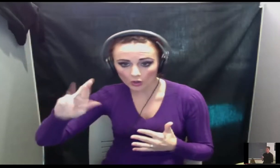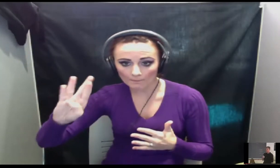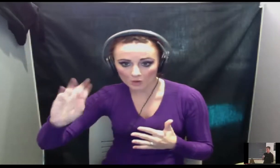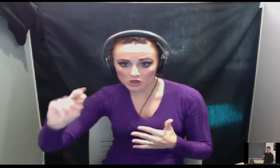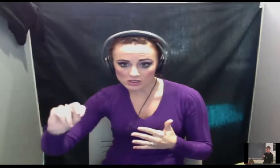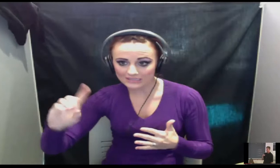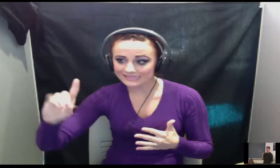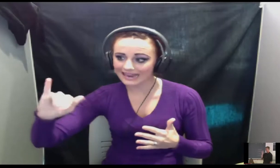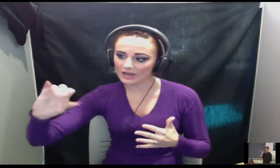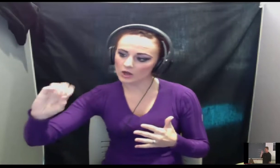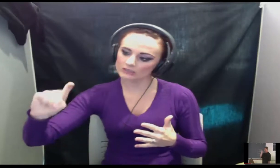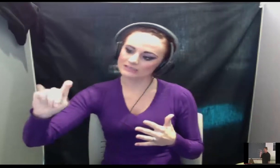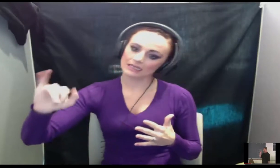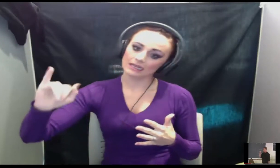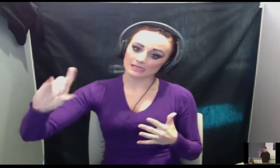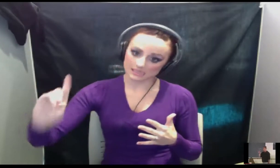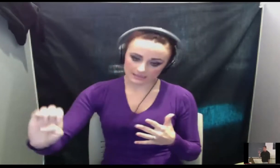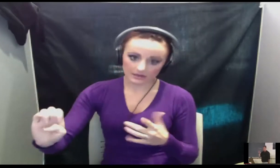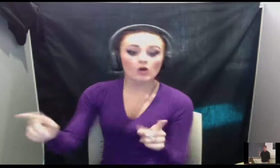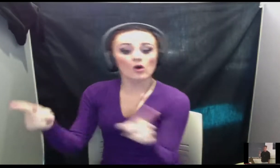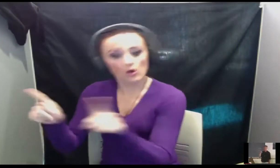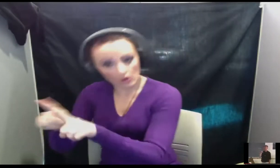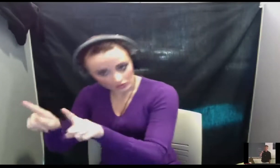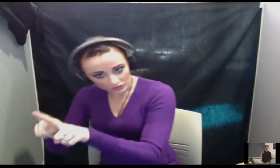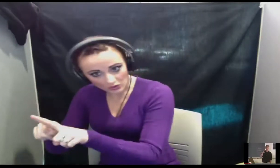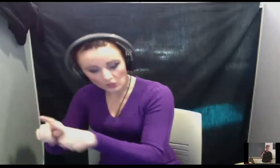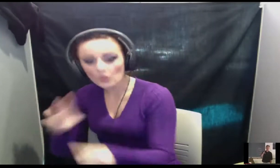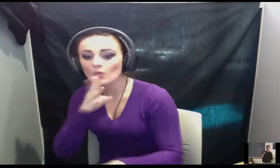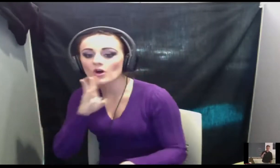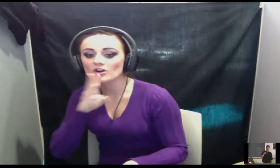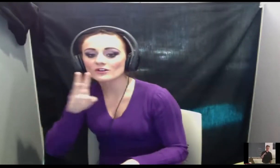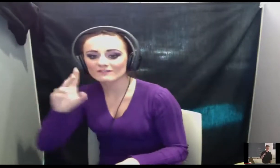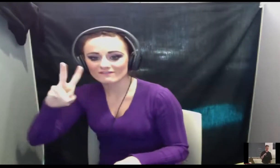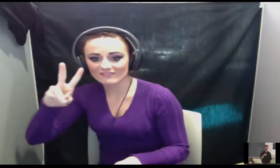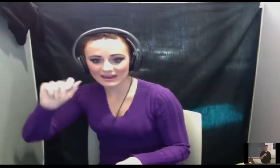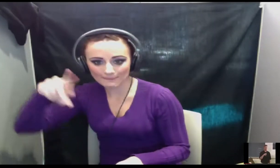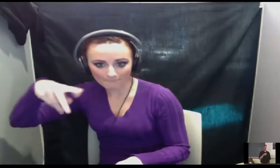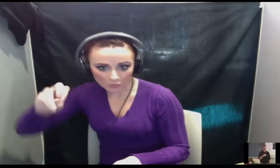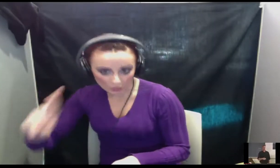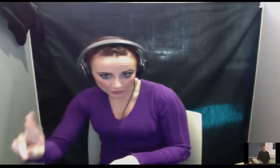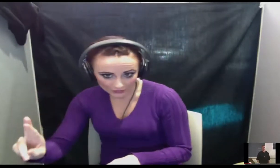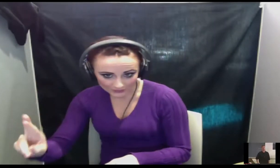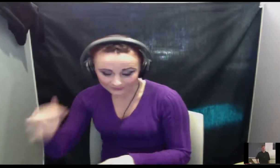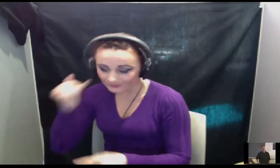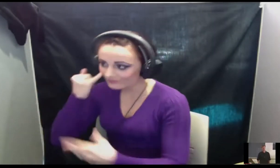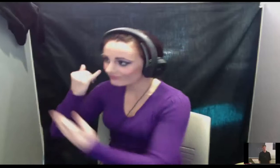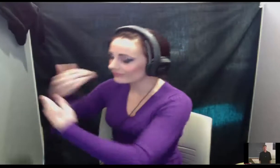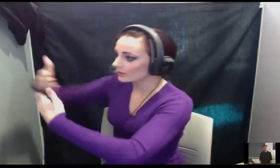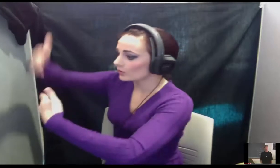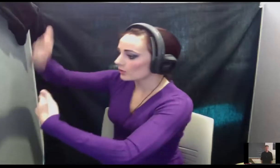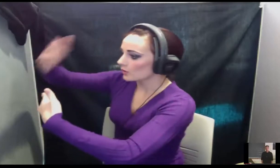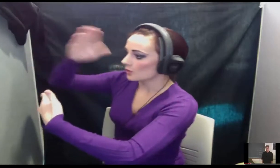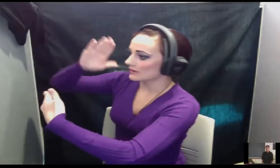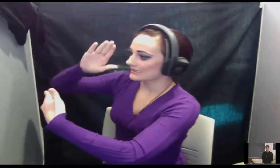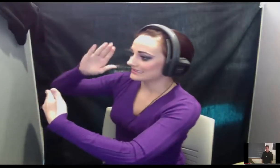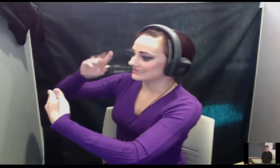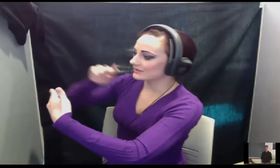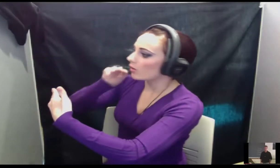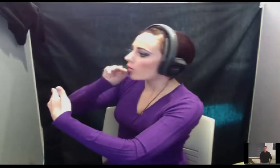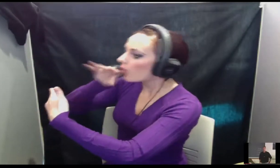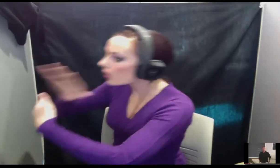The water vapor in your breath hits the window, it cools and collects, and that's condensation. Another